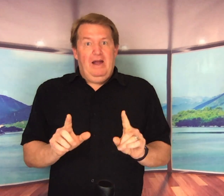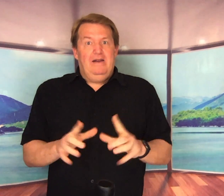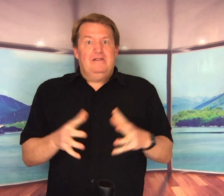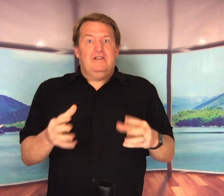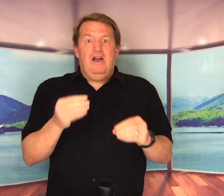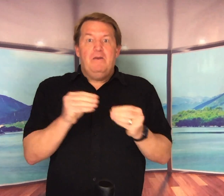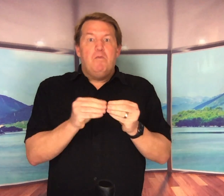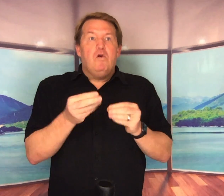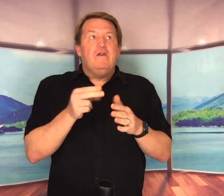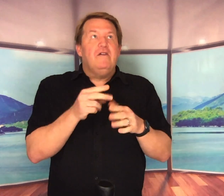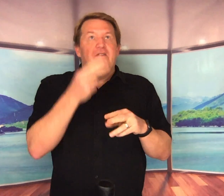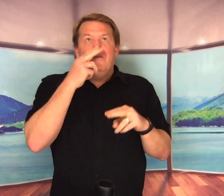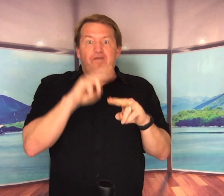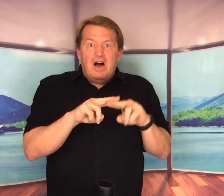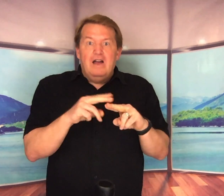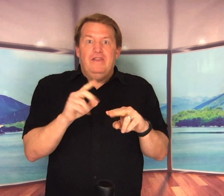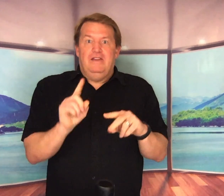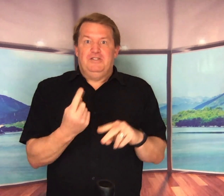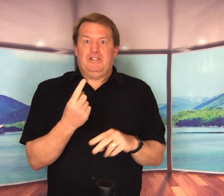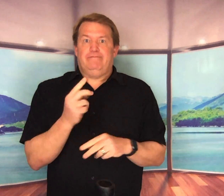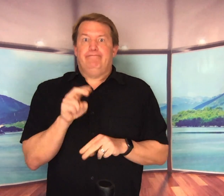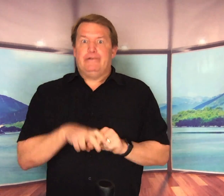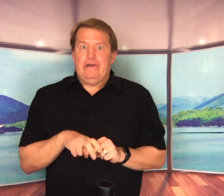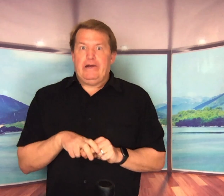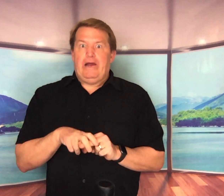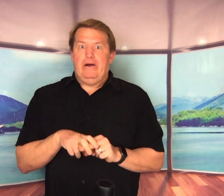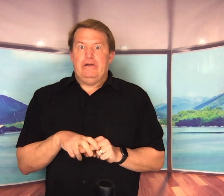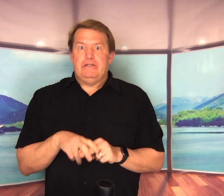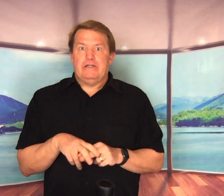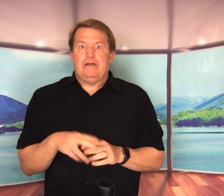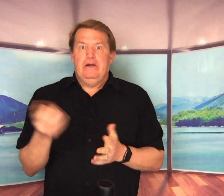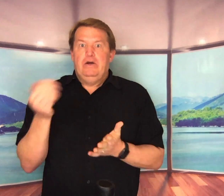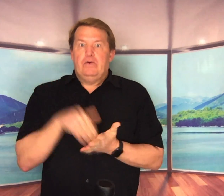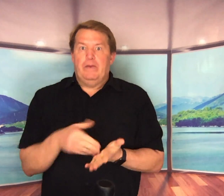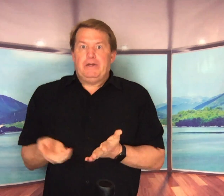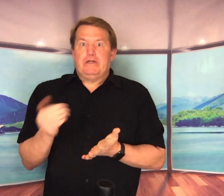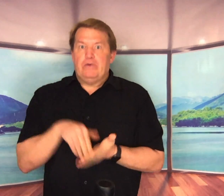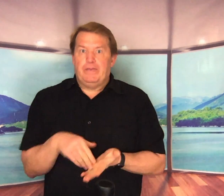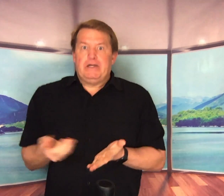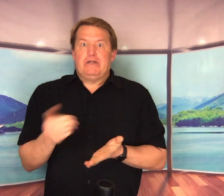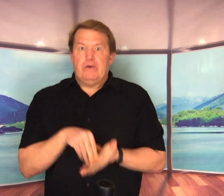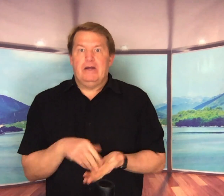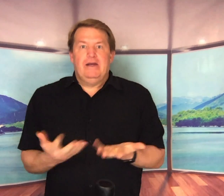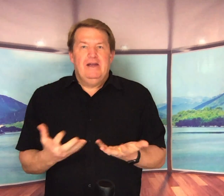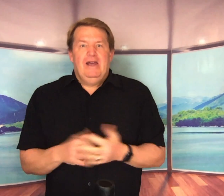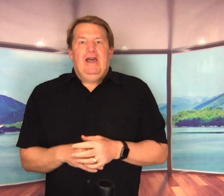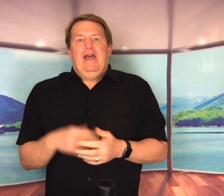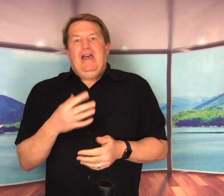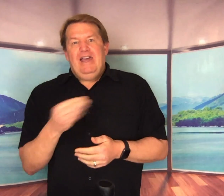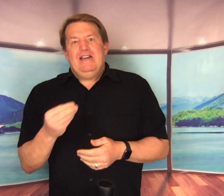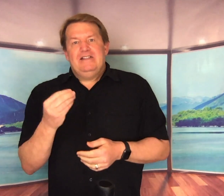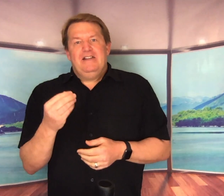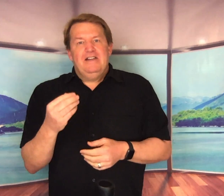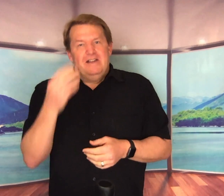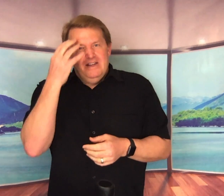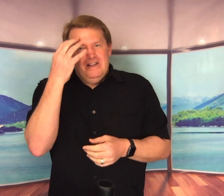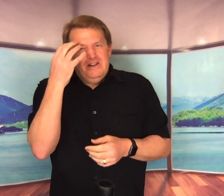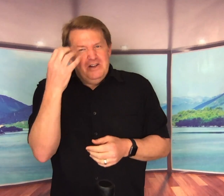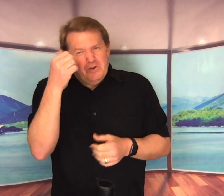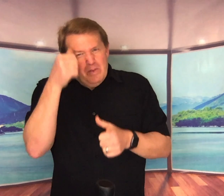it's a lot more fun than just sitting down and just repetition. And you remember